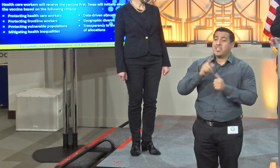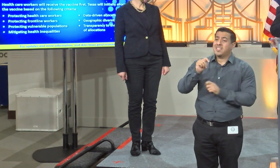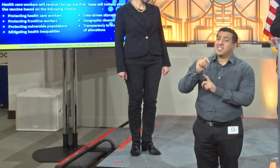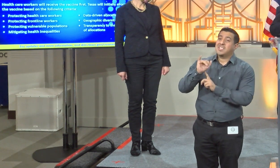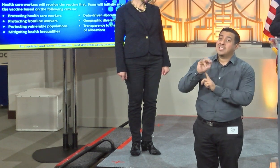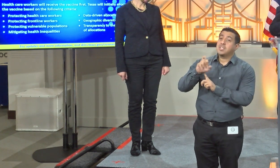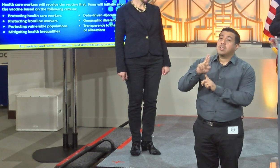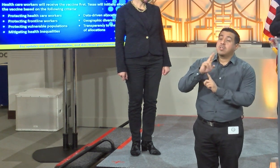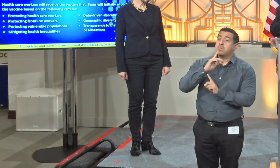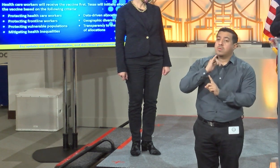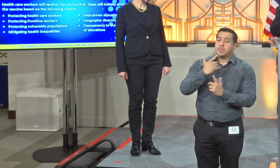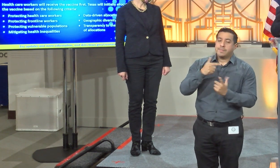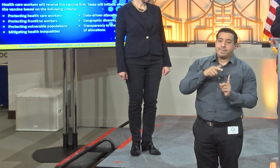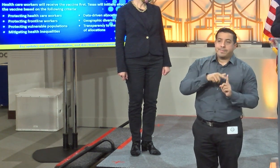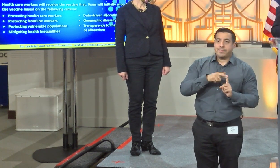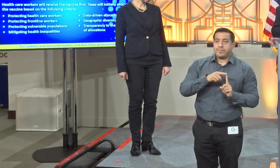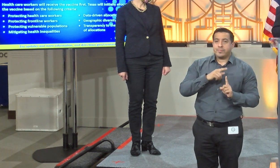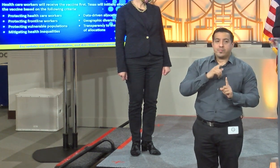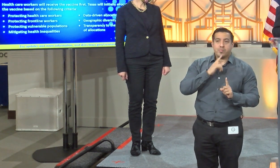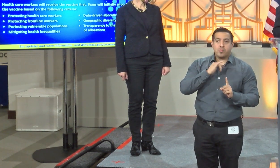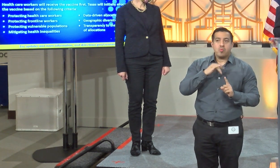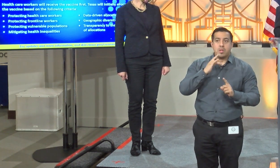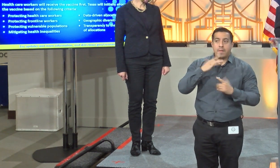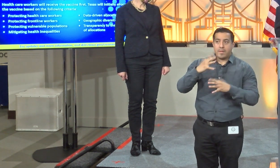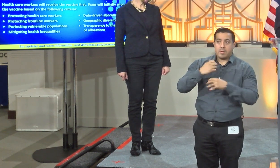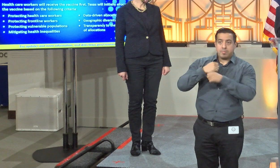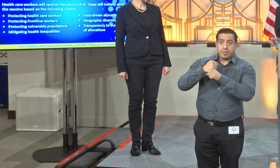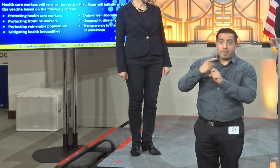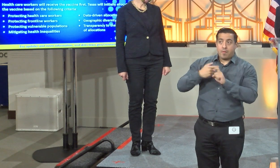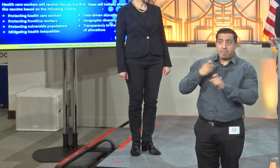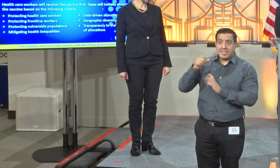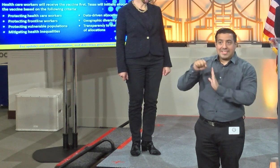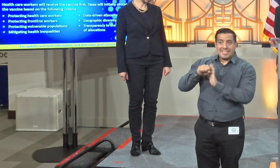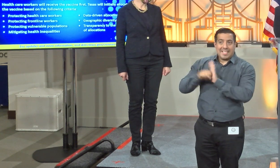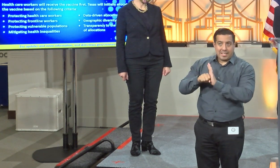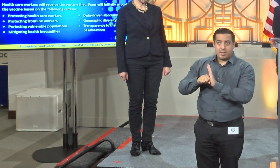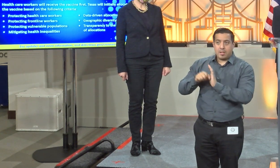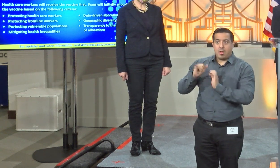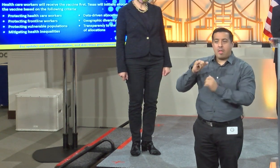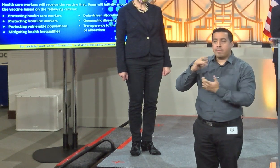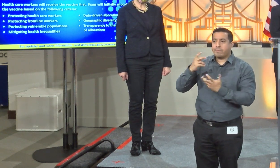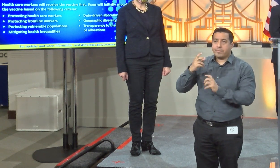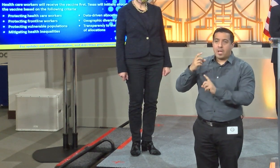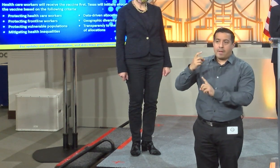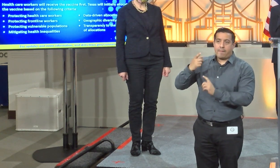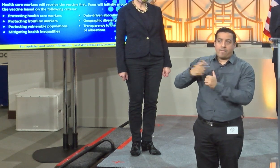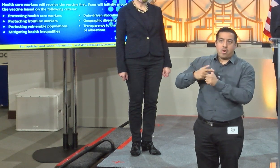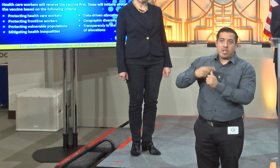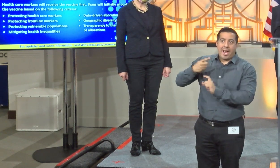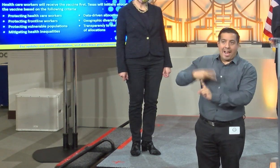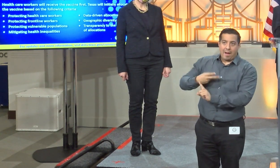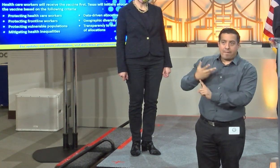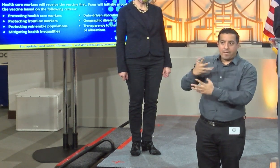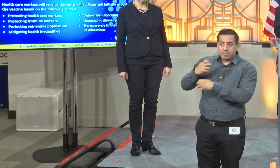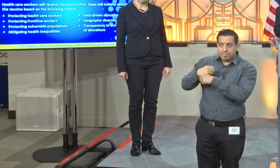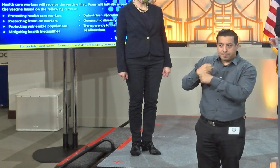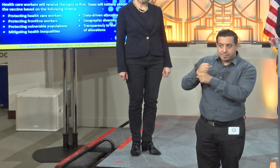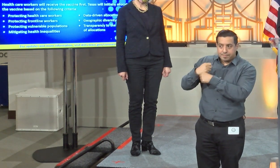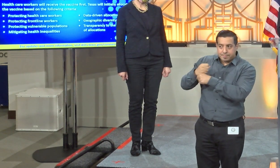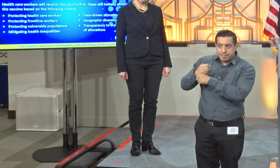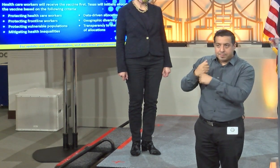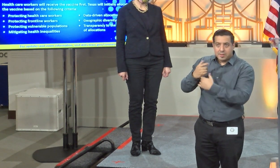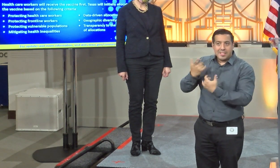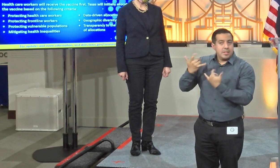hasn't actually been totally developed by the state. Only the first half of that tier has actually been developed. So it's